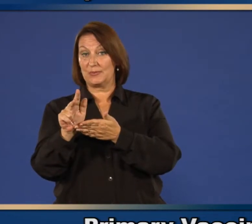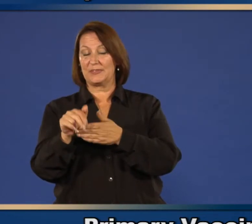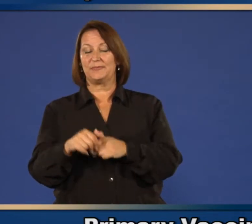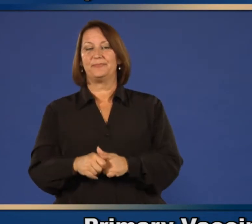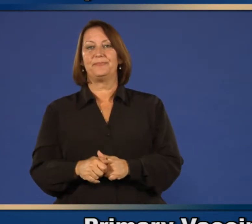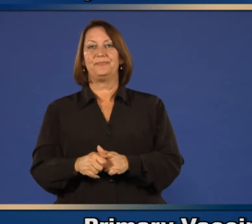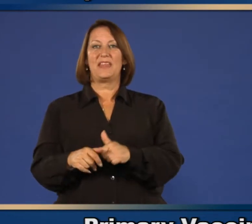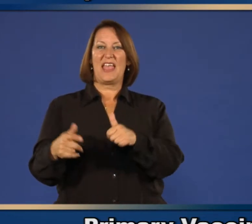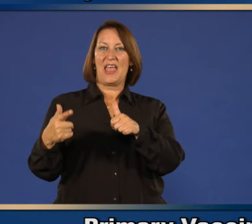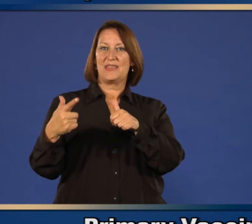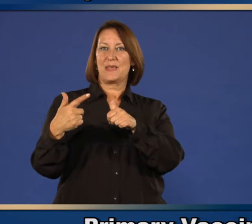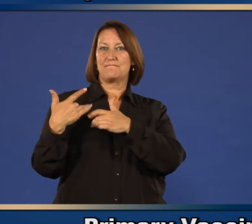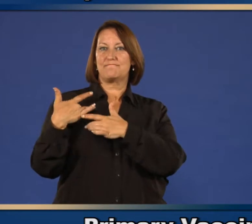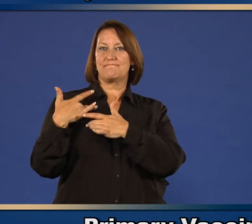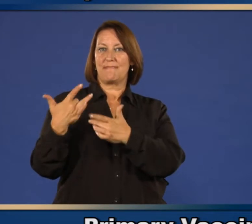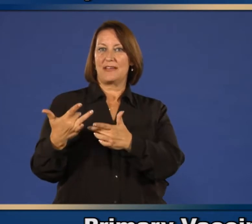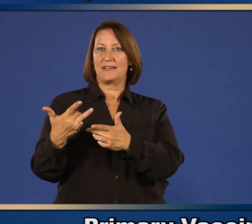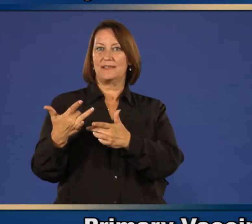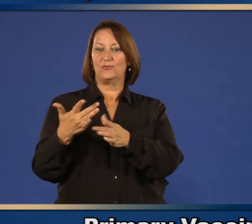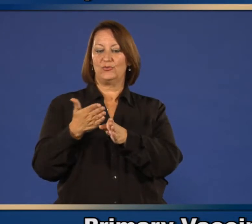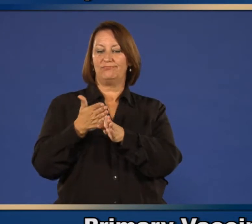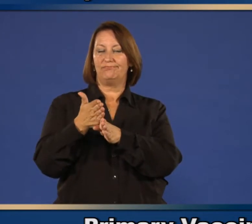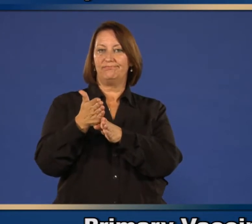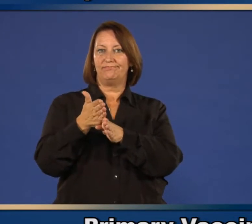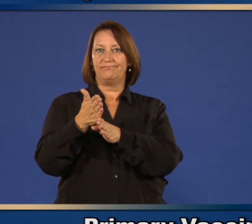Primary vaccination site reaction.